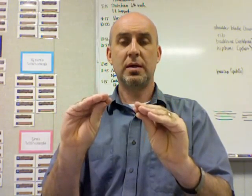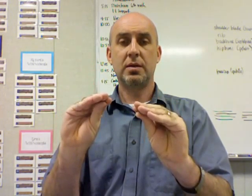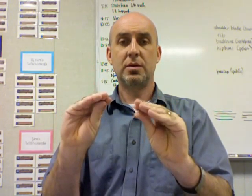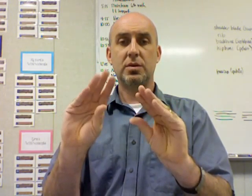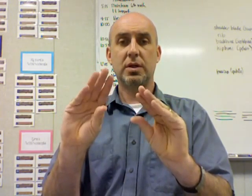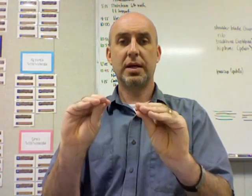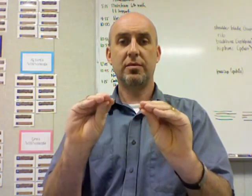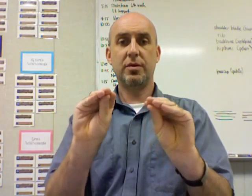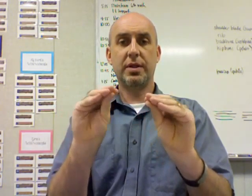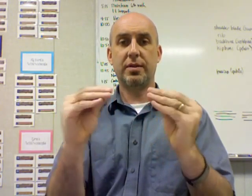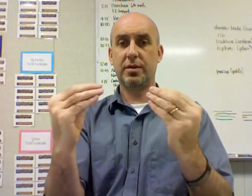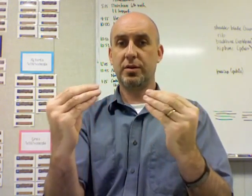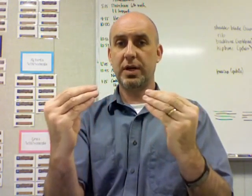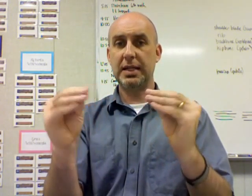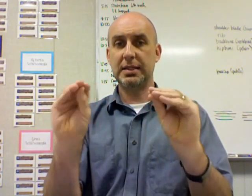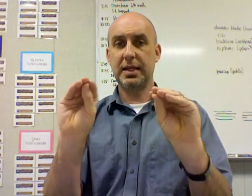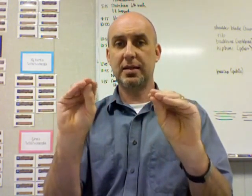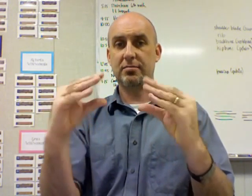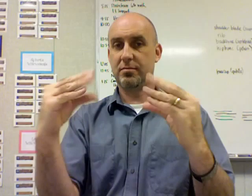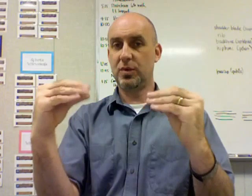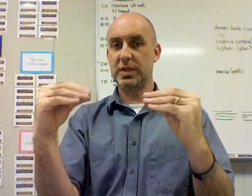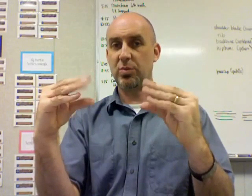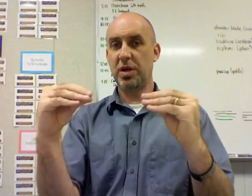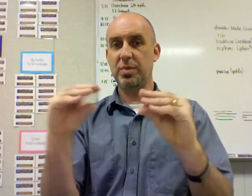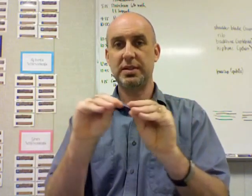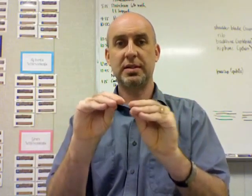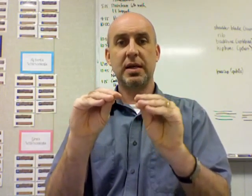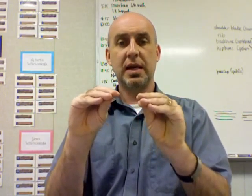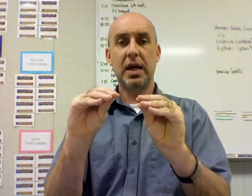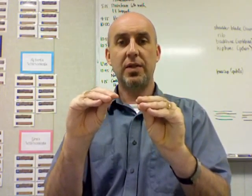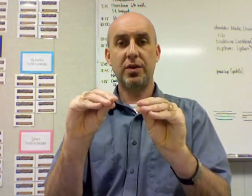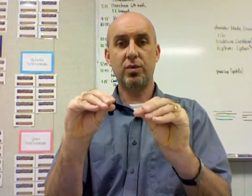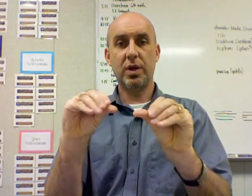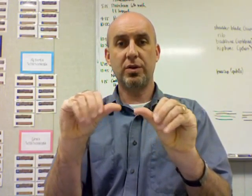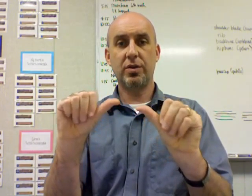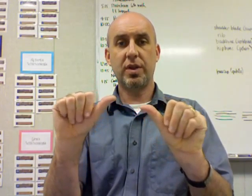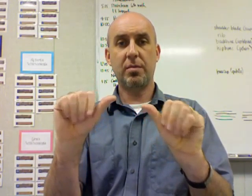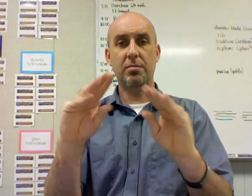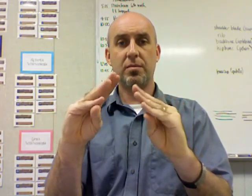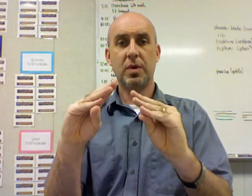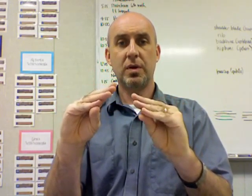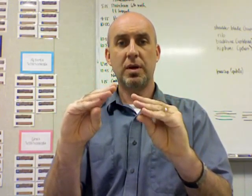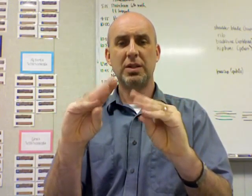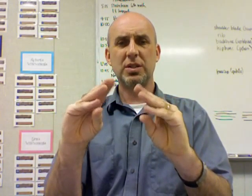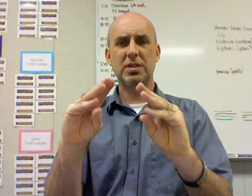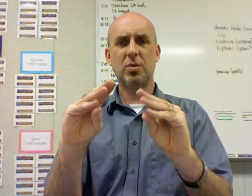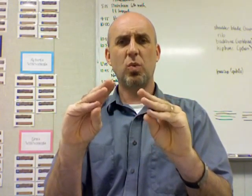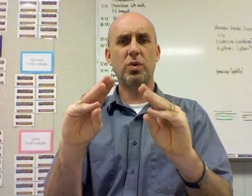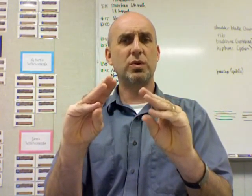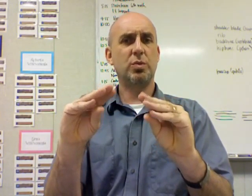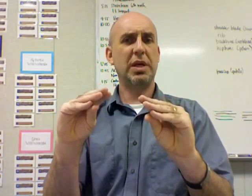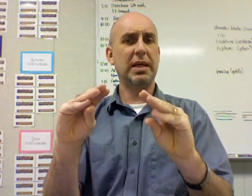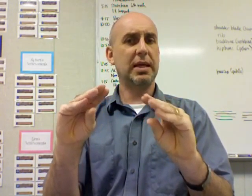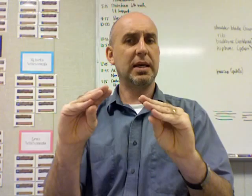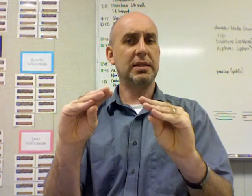you start kind of with your hands like, almost like puppets, and then you run your thumb, actually you start more towards your pinky, I guess,